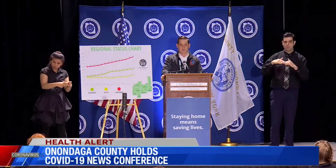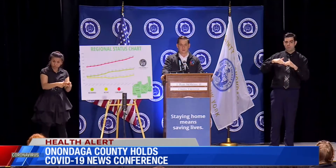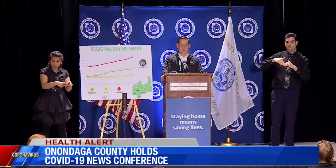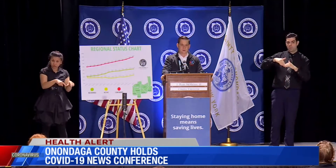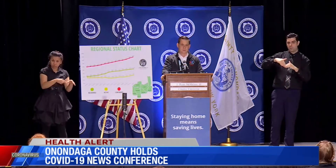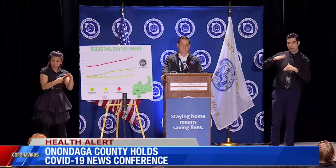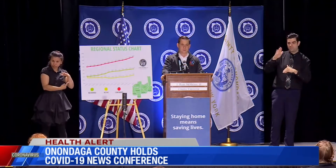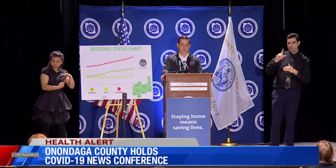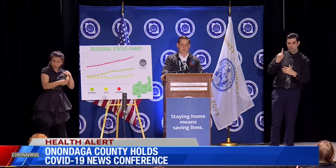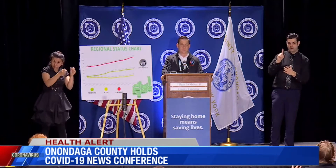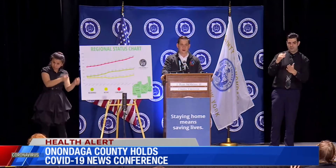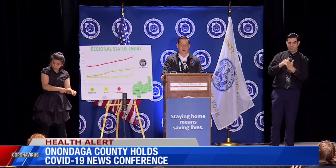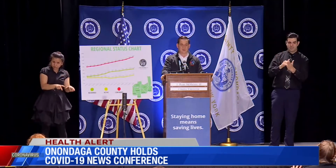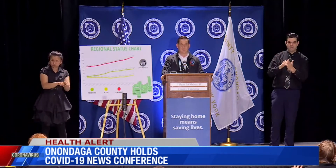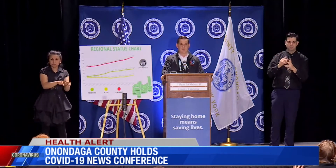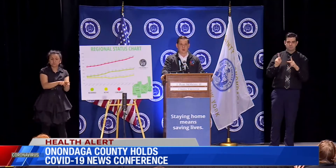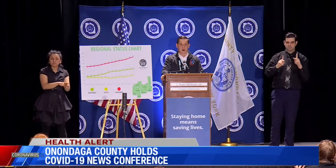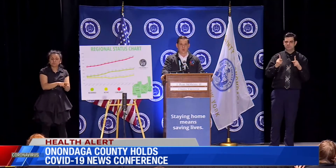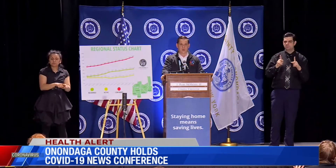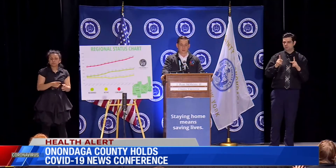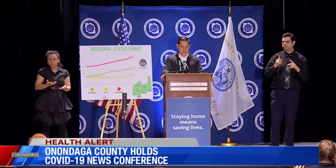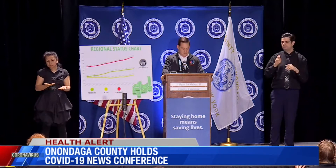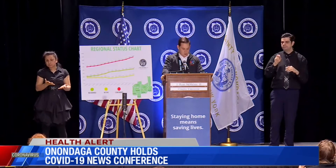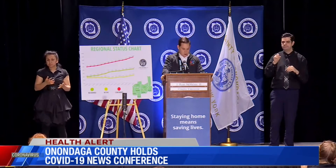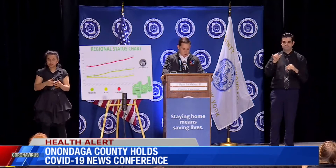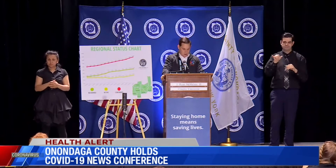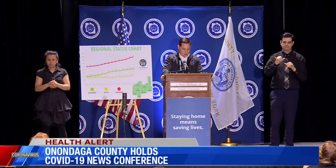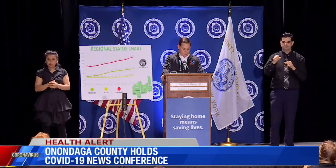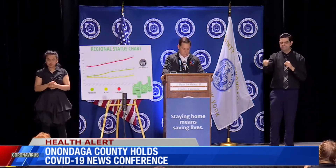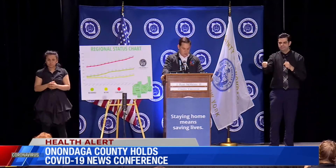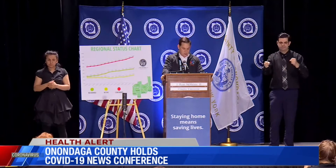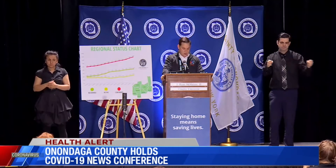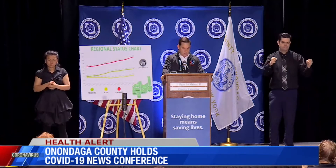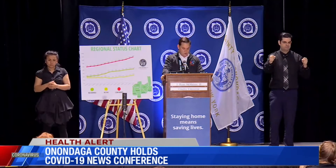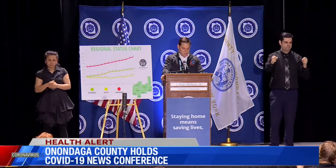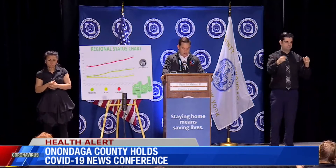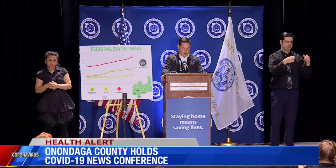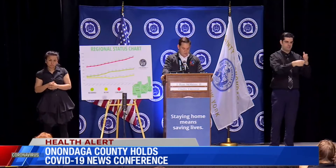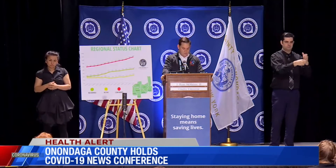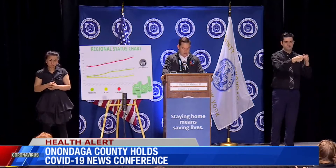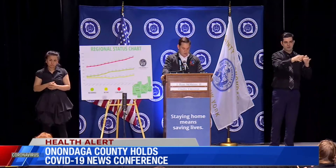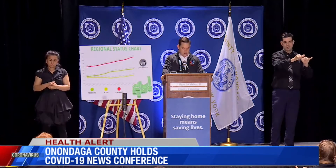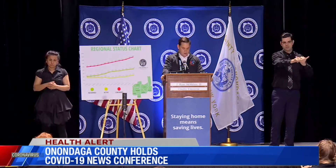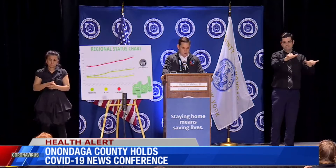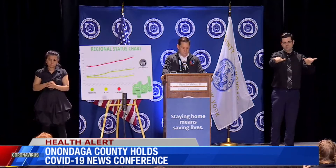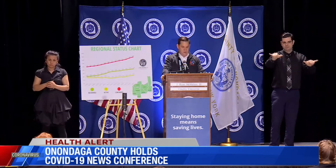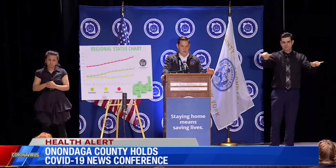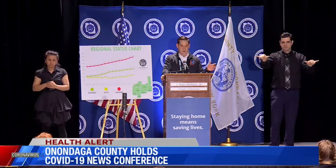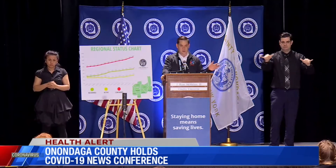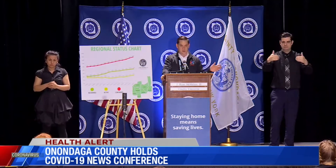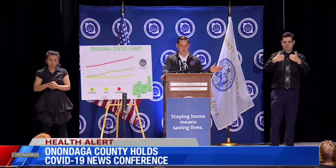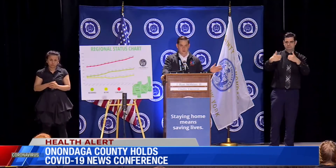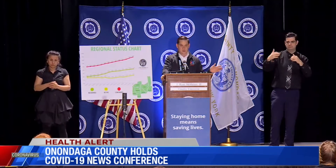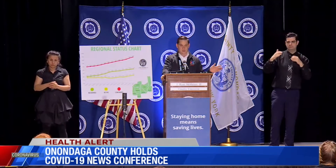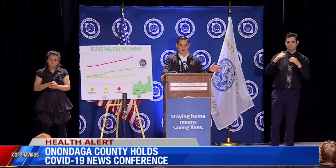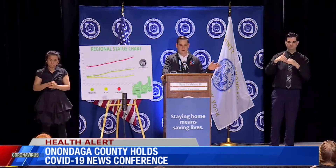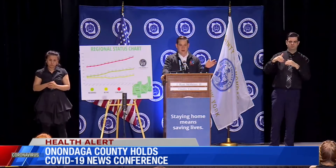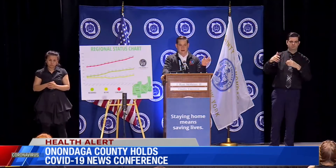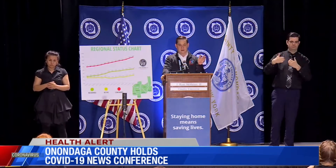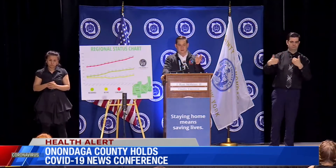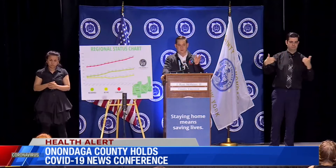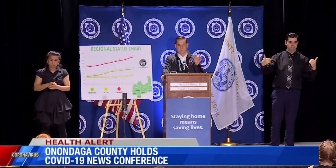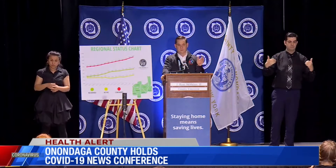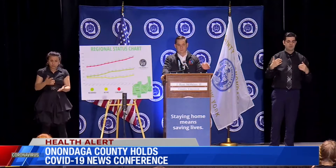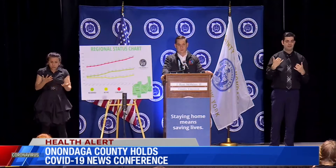between 950, 1025 all week. Again, once we have some of these seniors come off